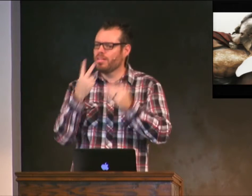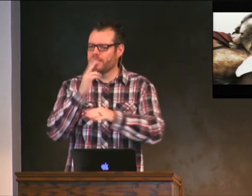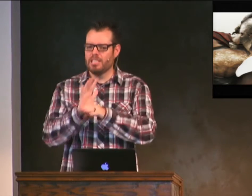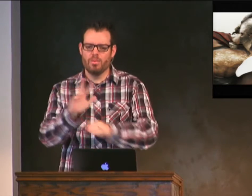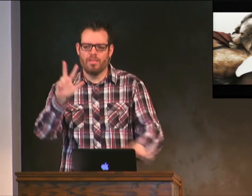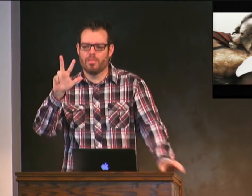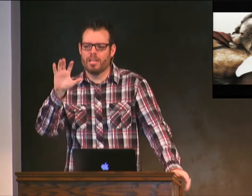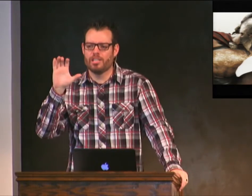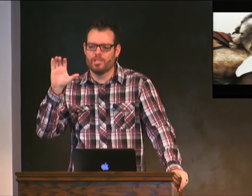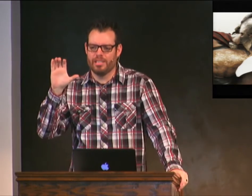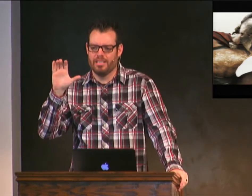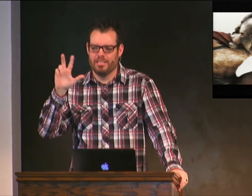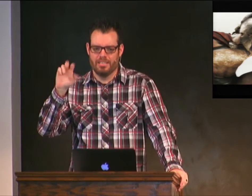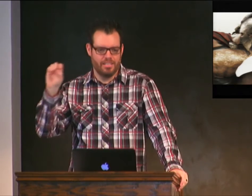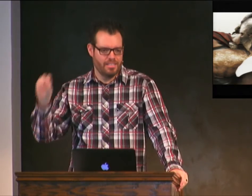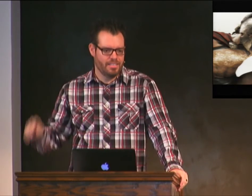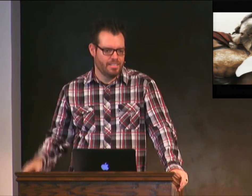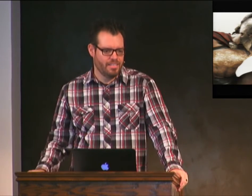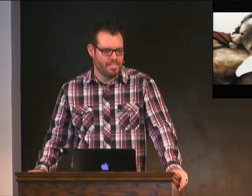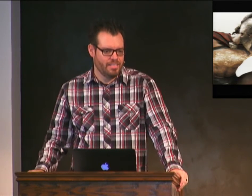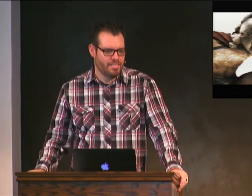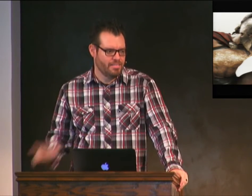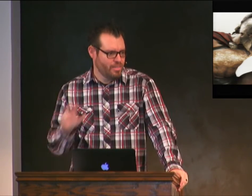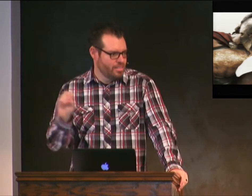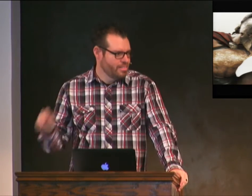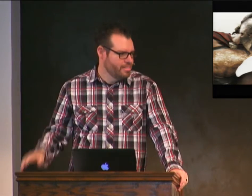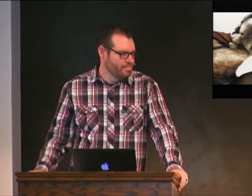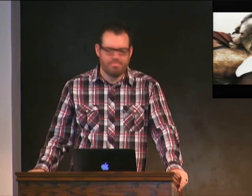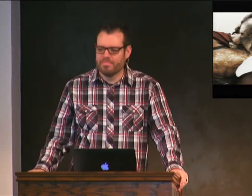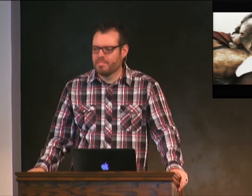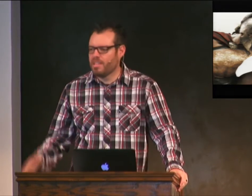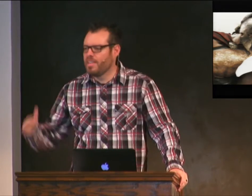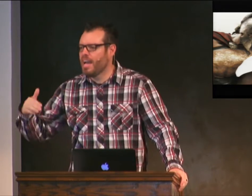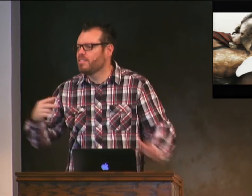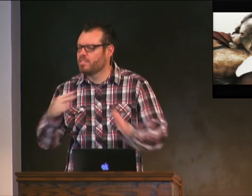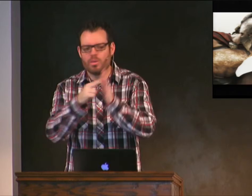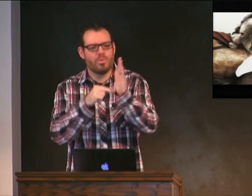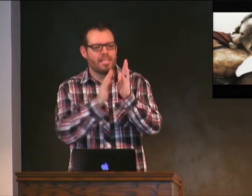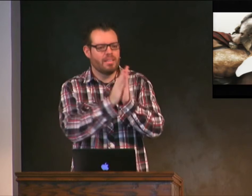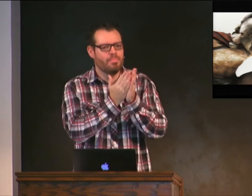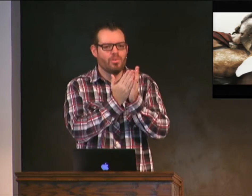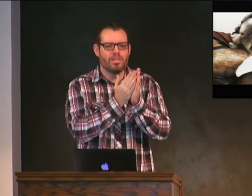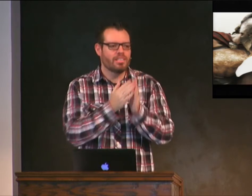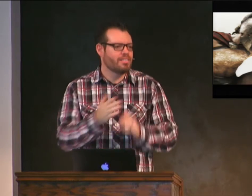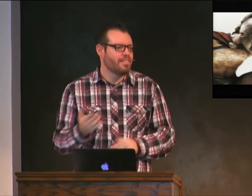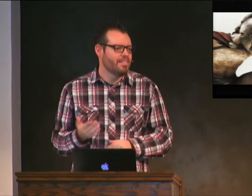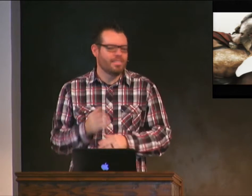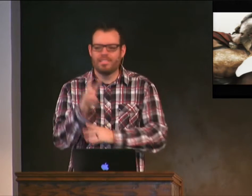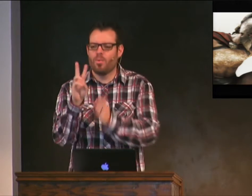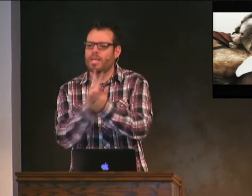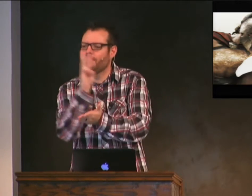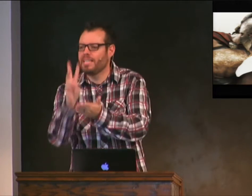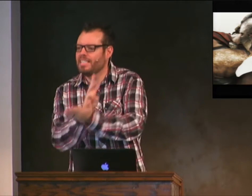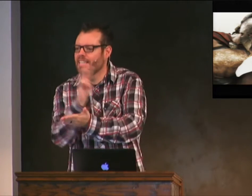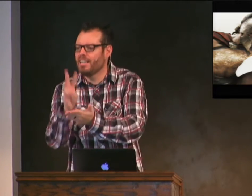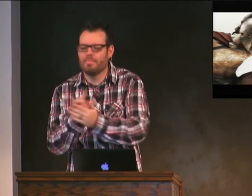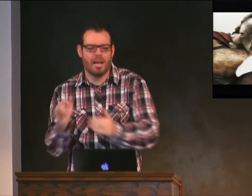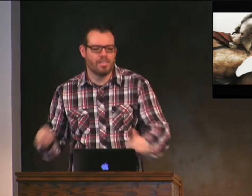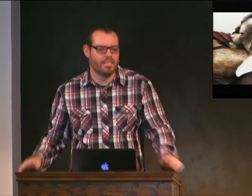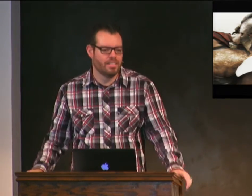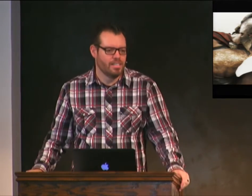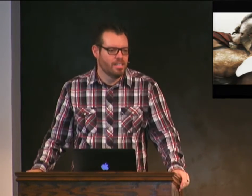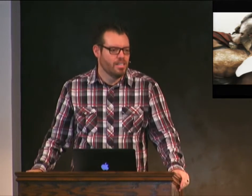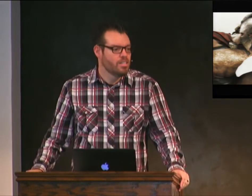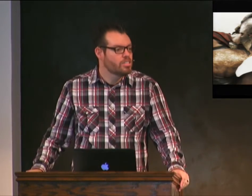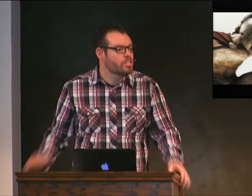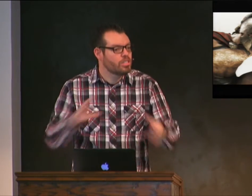Some of you probably seen the movie 300. And if you haven't, you can read the book, Wikipedia